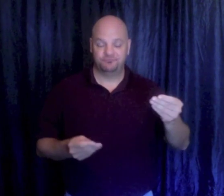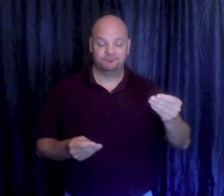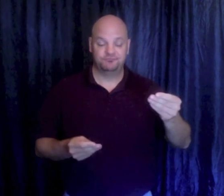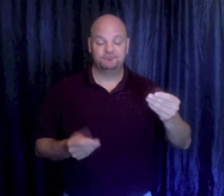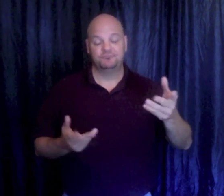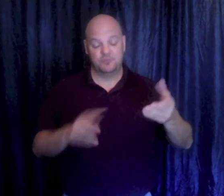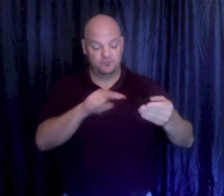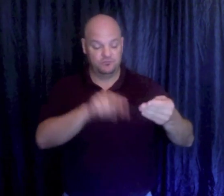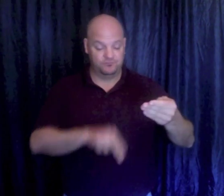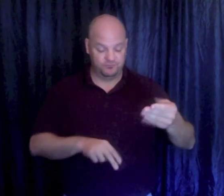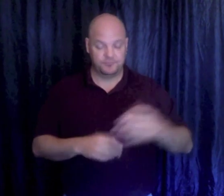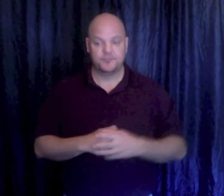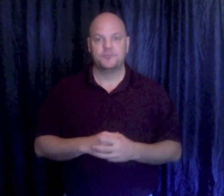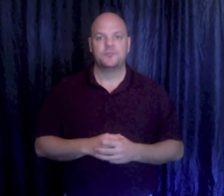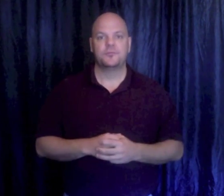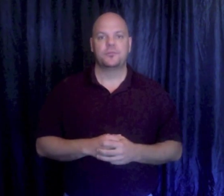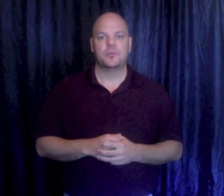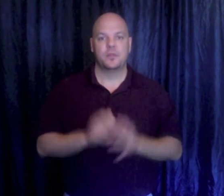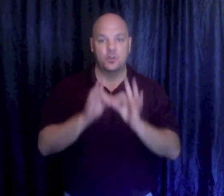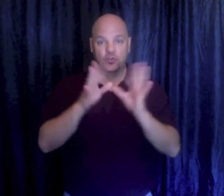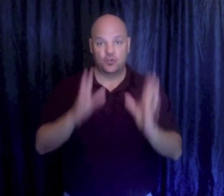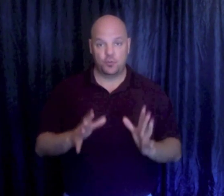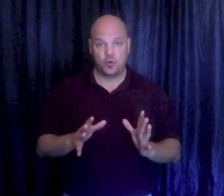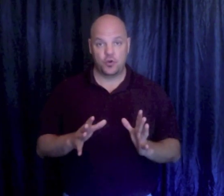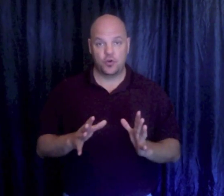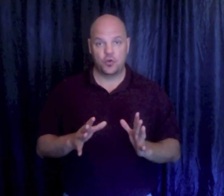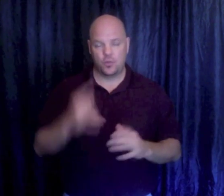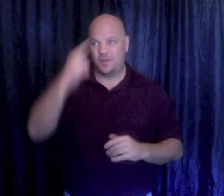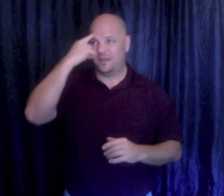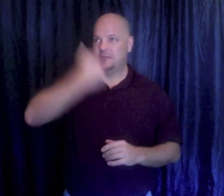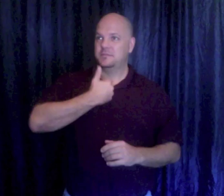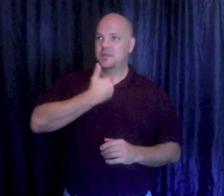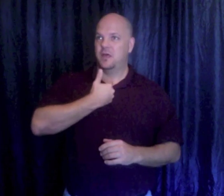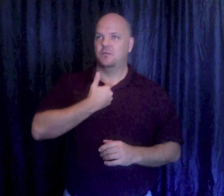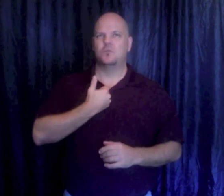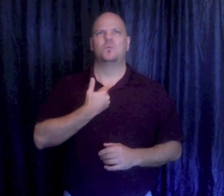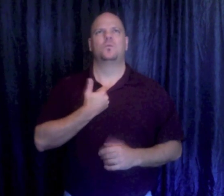ask the interpreter, and the interpreter is going to think, wait a second, why are you asking me?